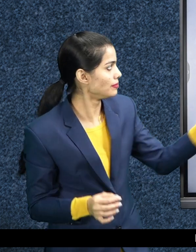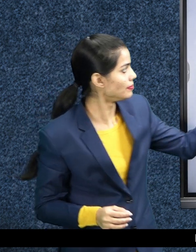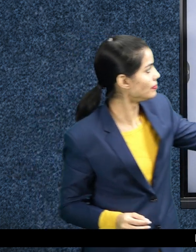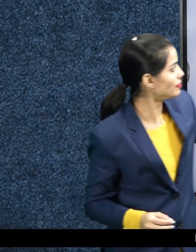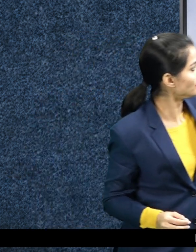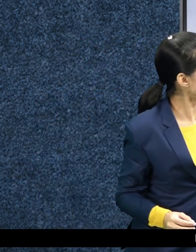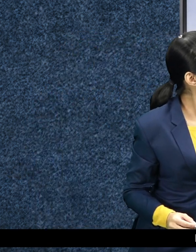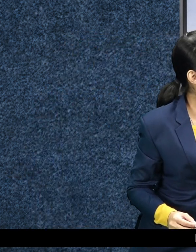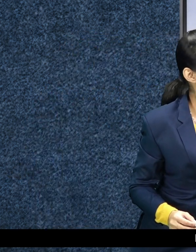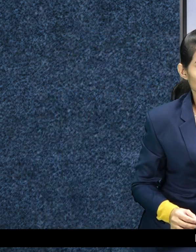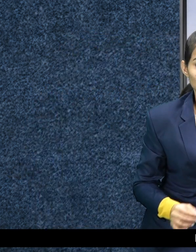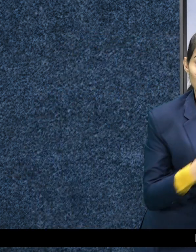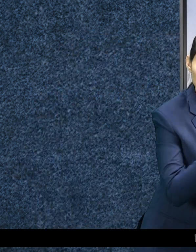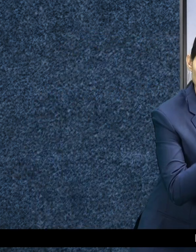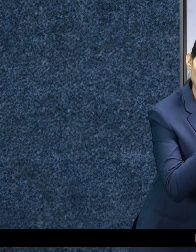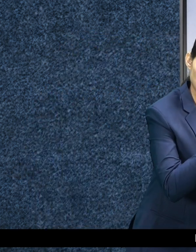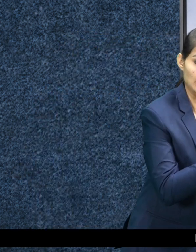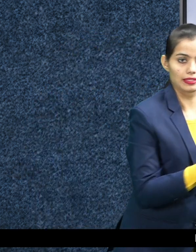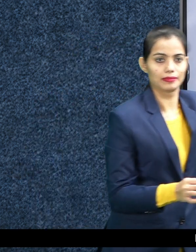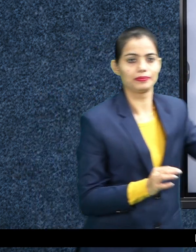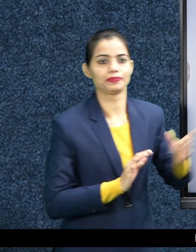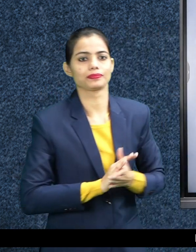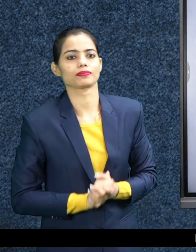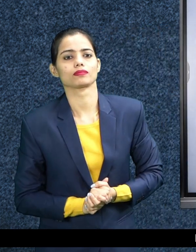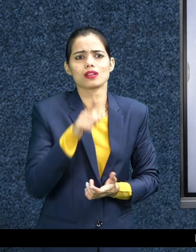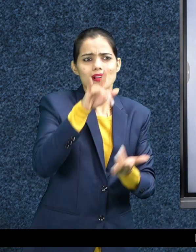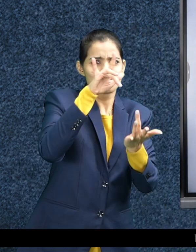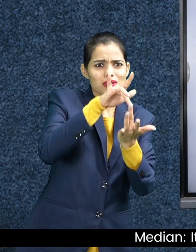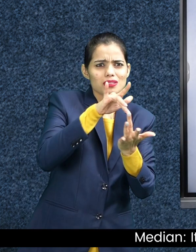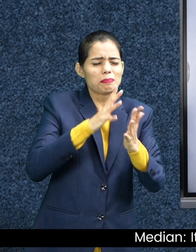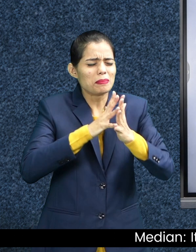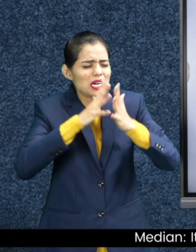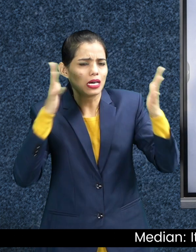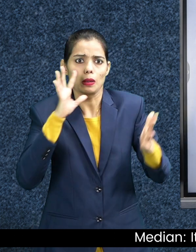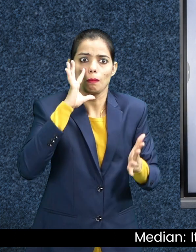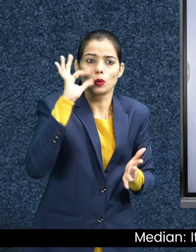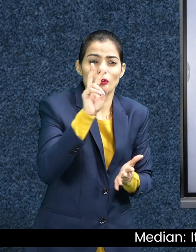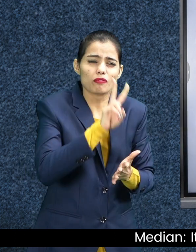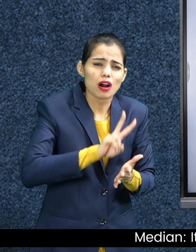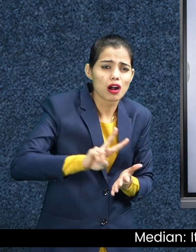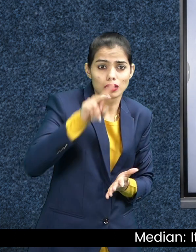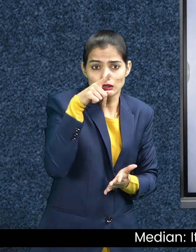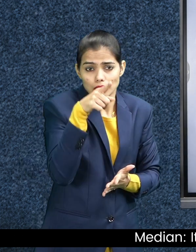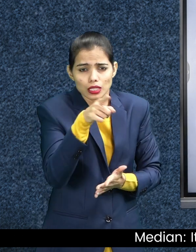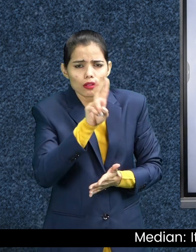Median. It is the value of the